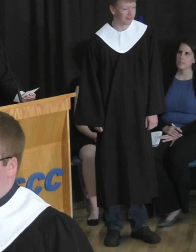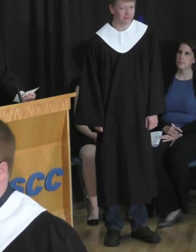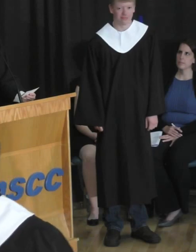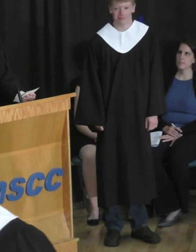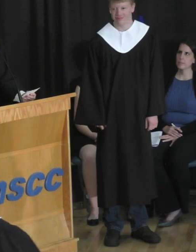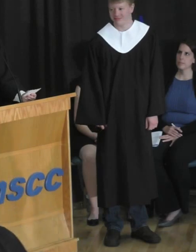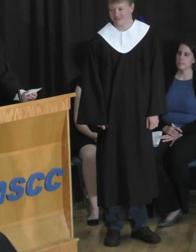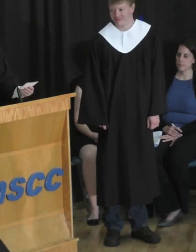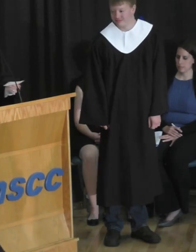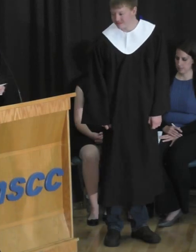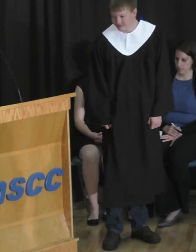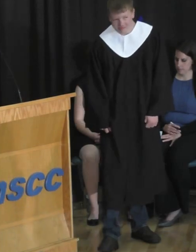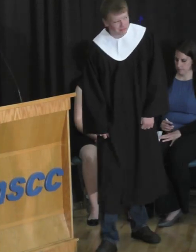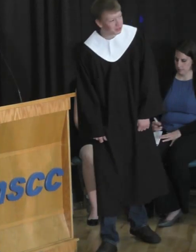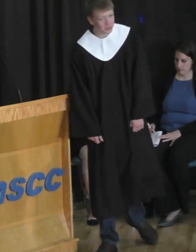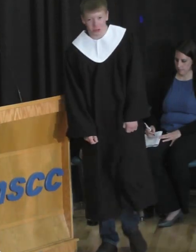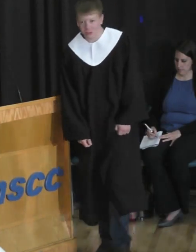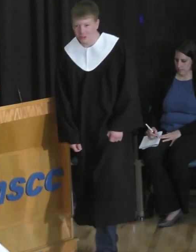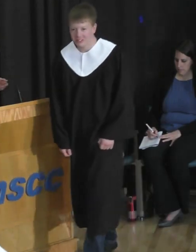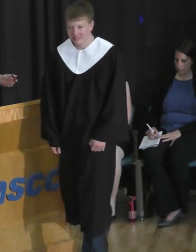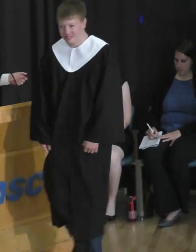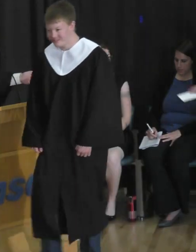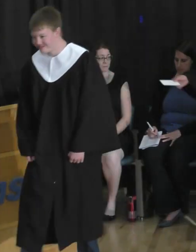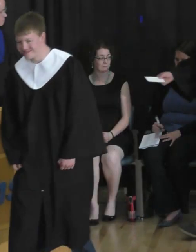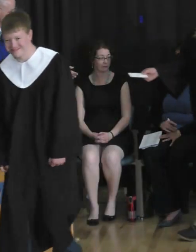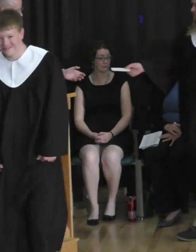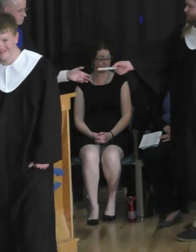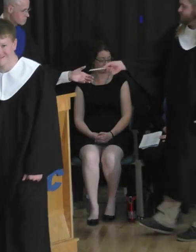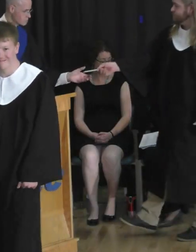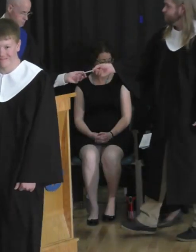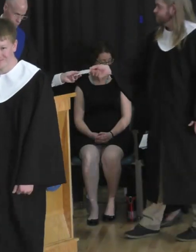Benjamin Smolinaires.